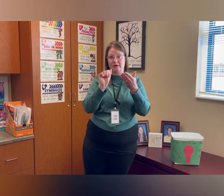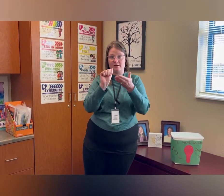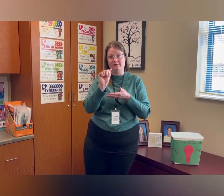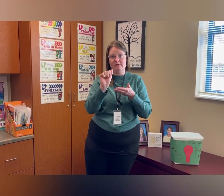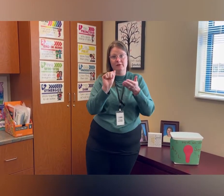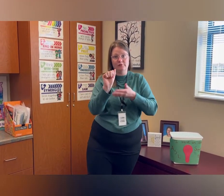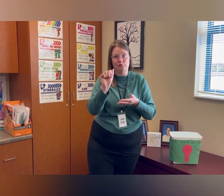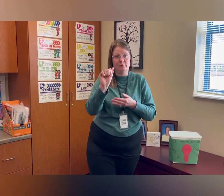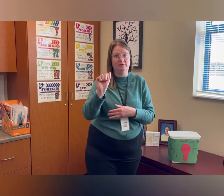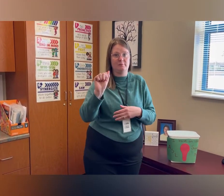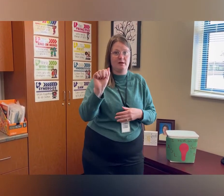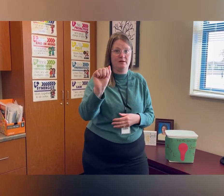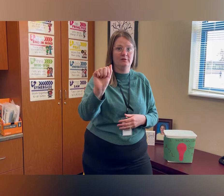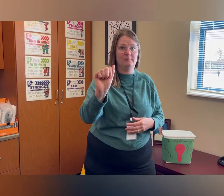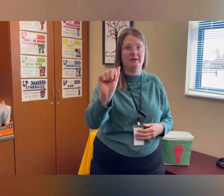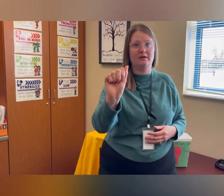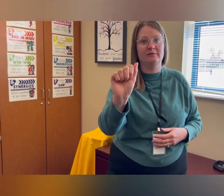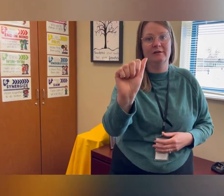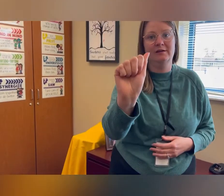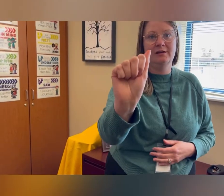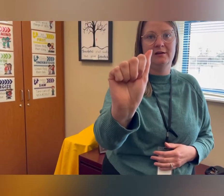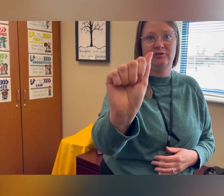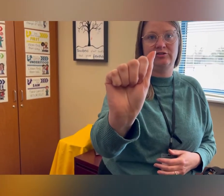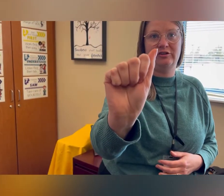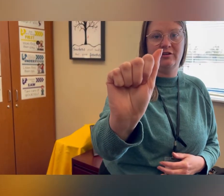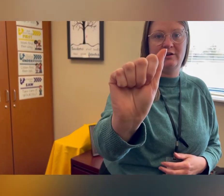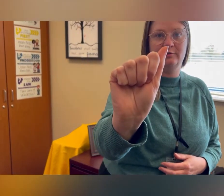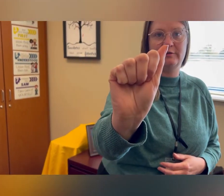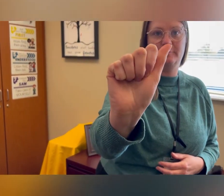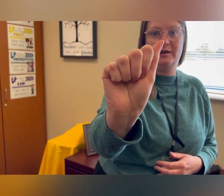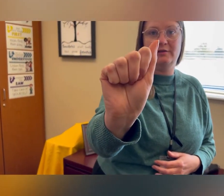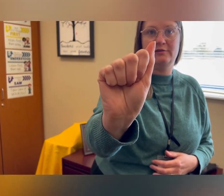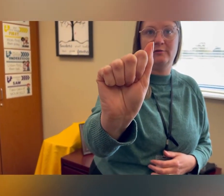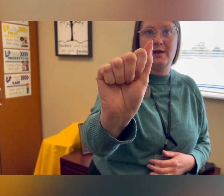of zoom into my hands because it's just a lot to explain. So